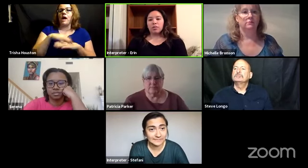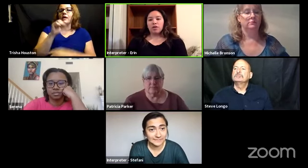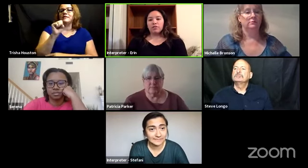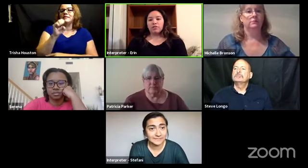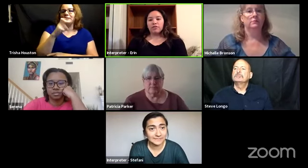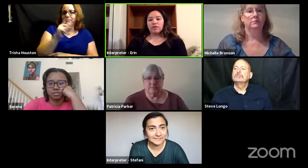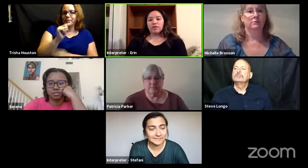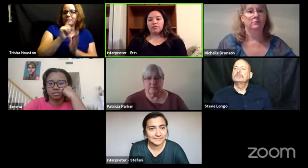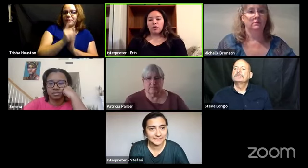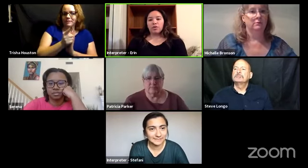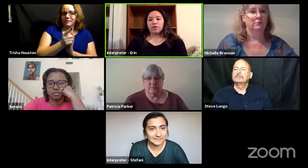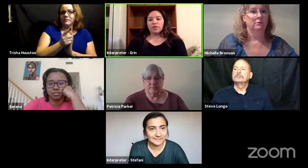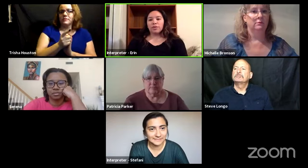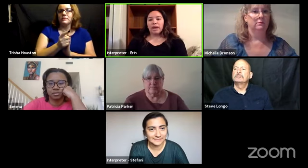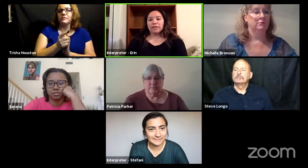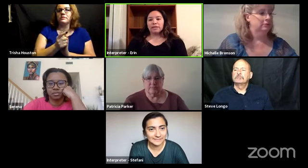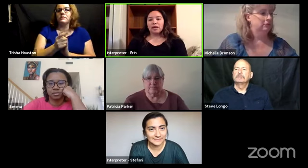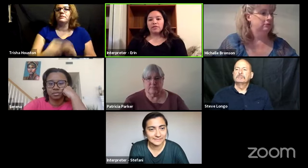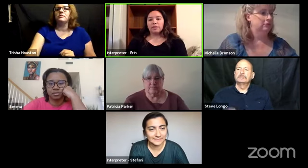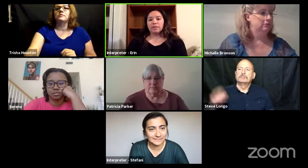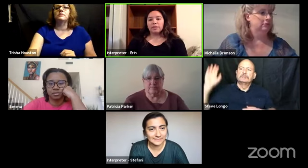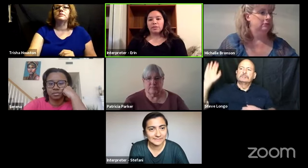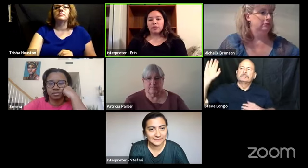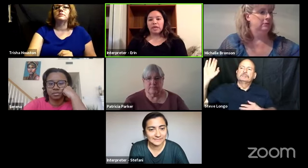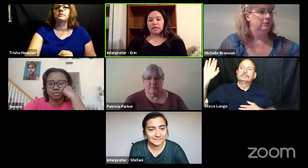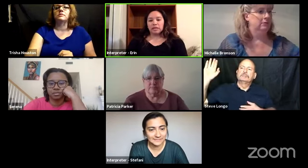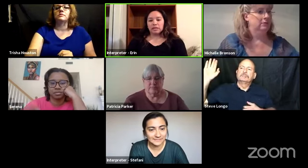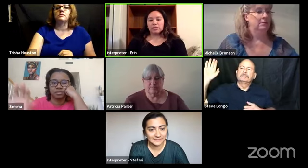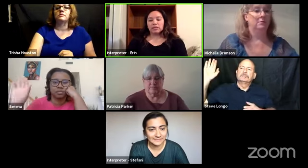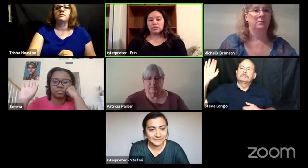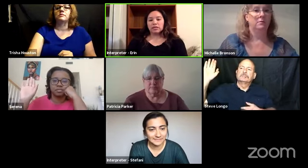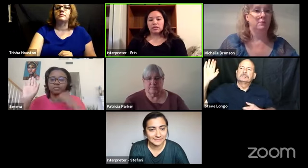all in favor for the passing of the September minutes.